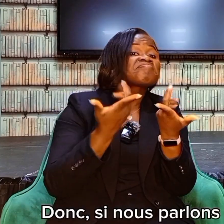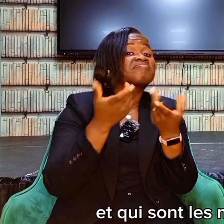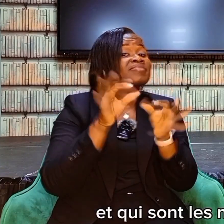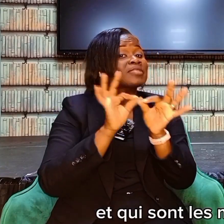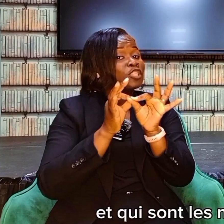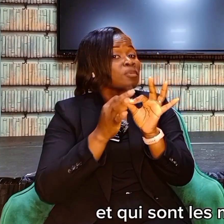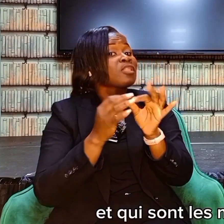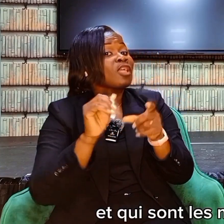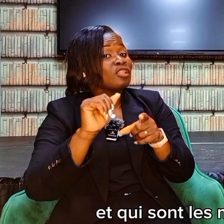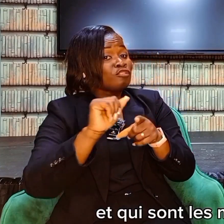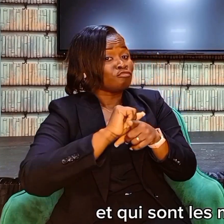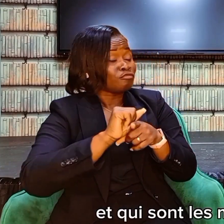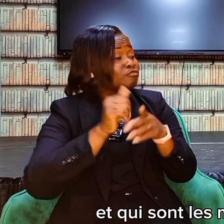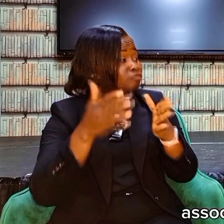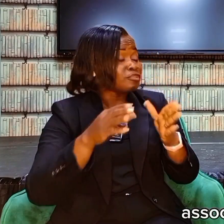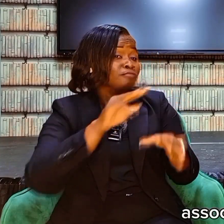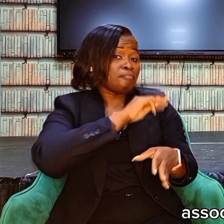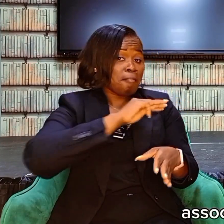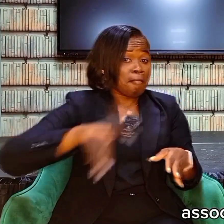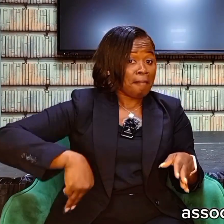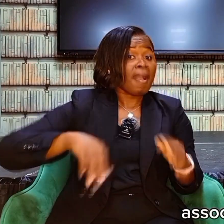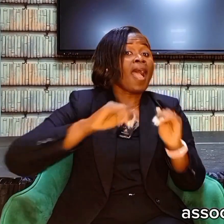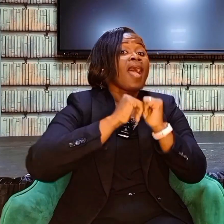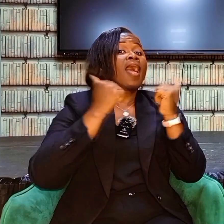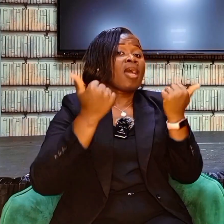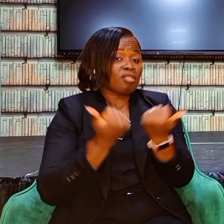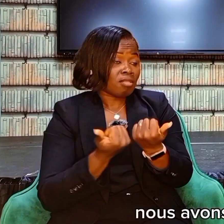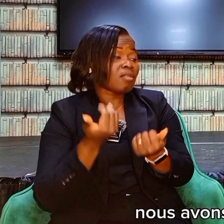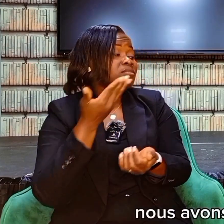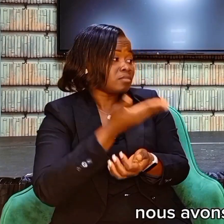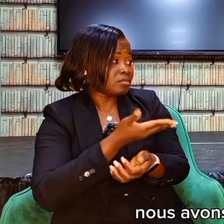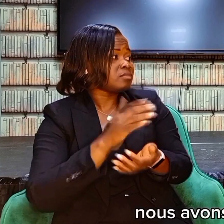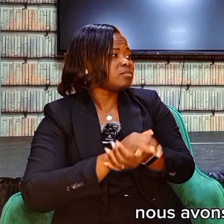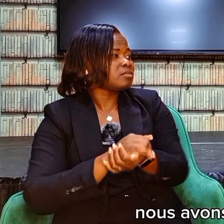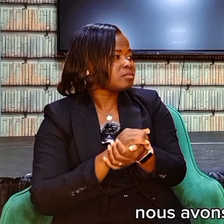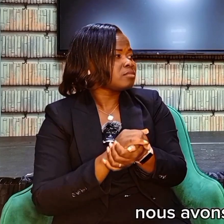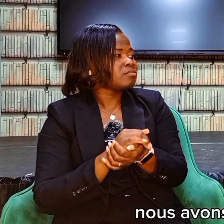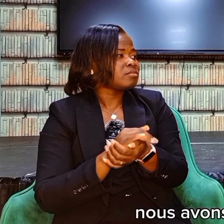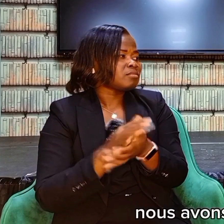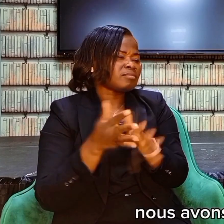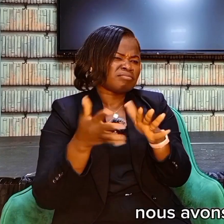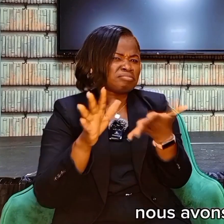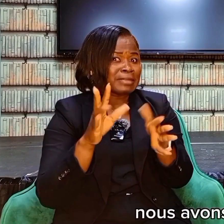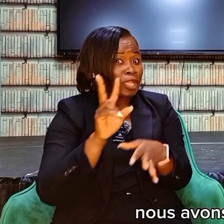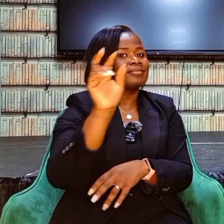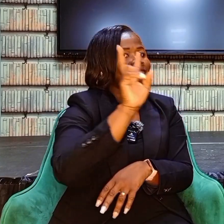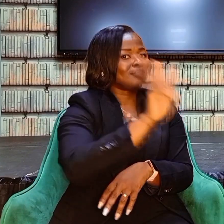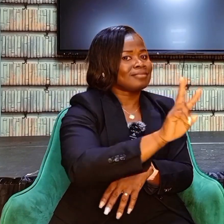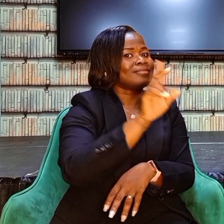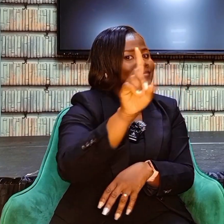trained and who are the members of the association, we have like 210